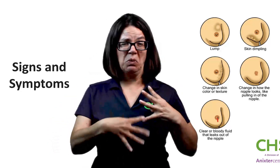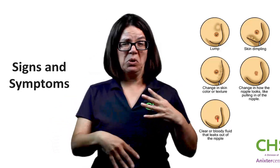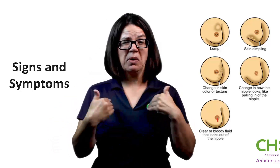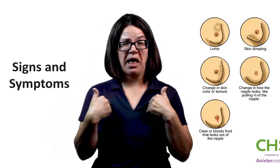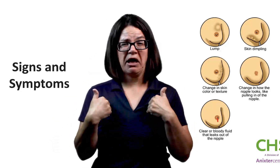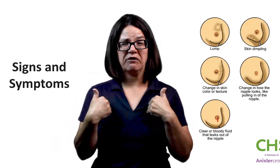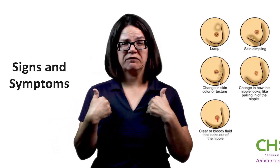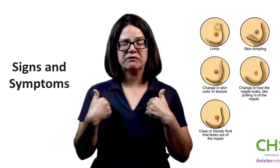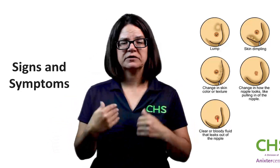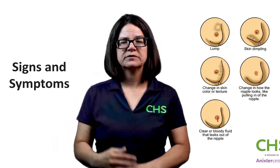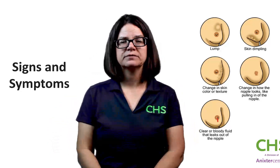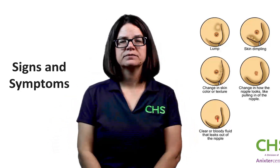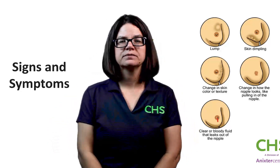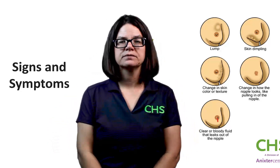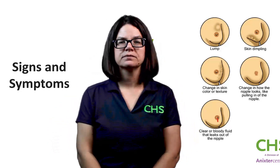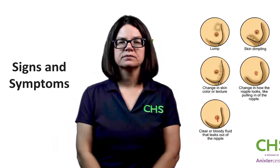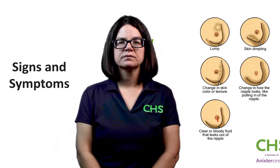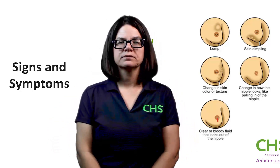blood.